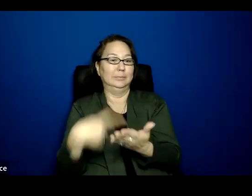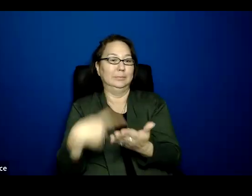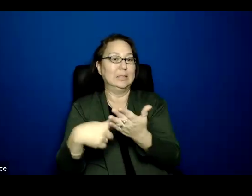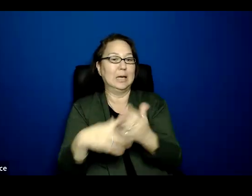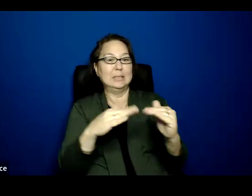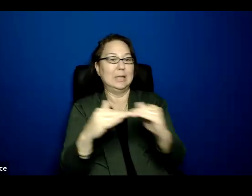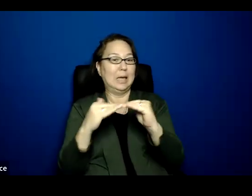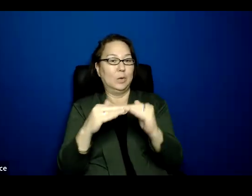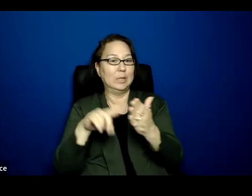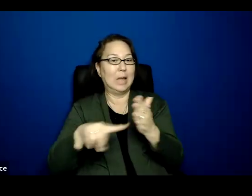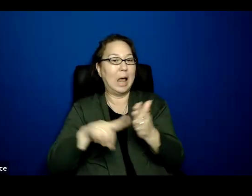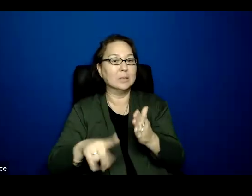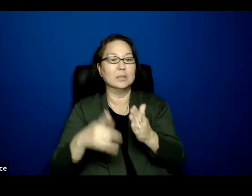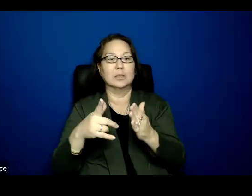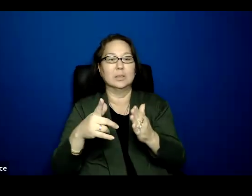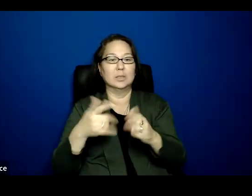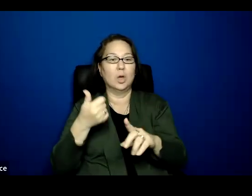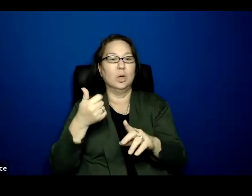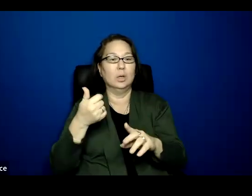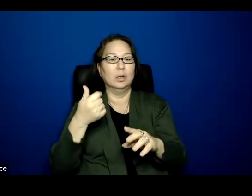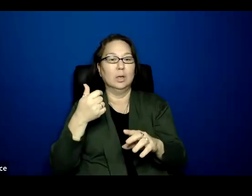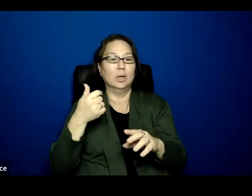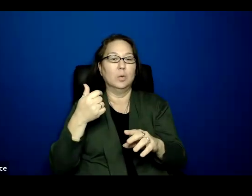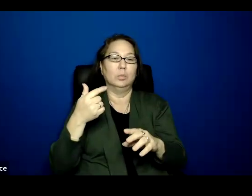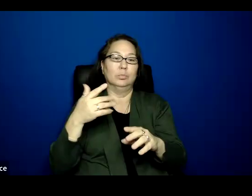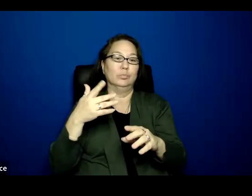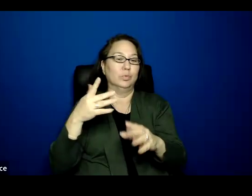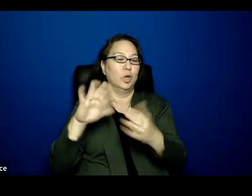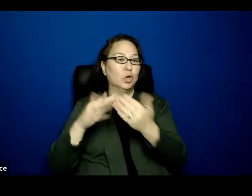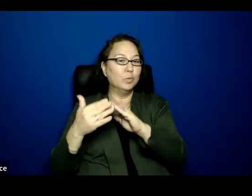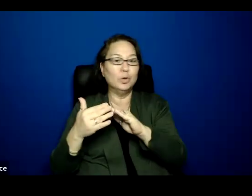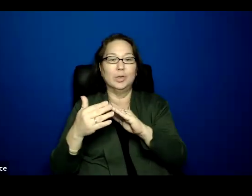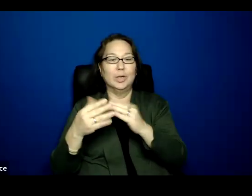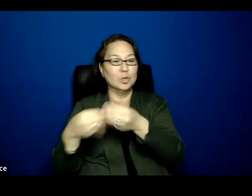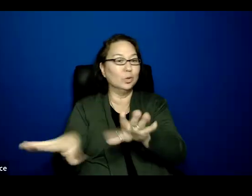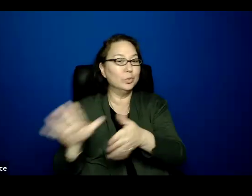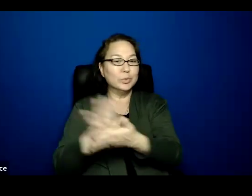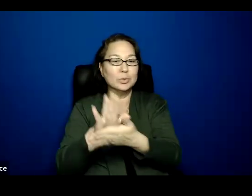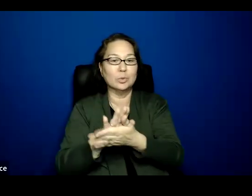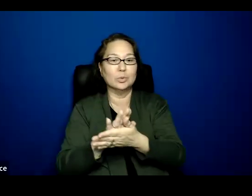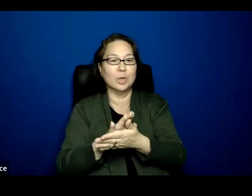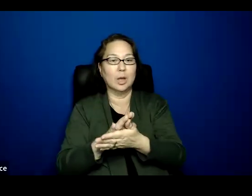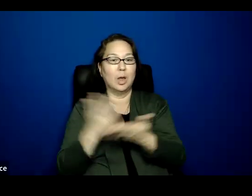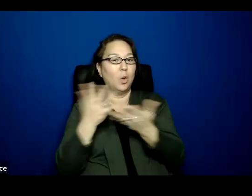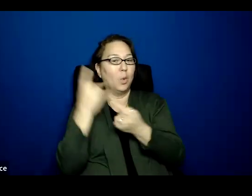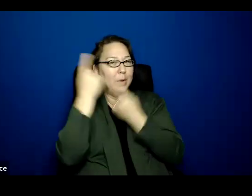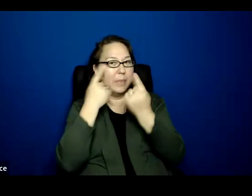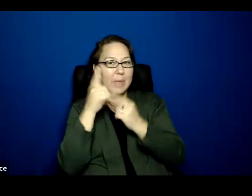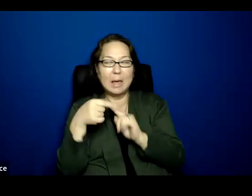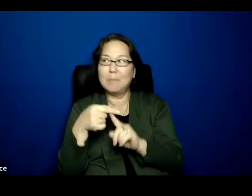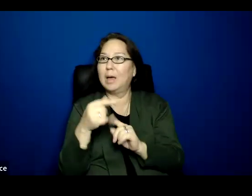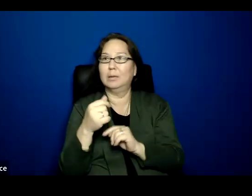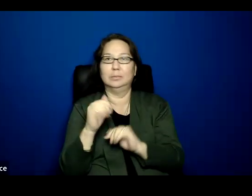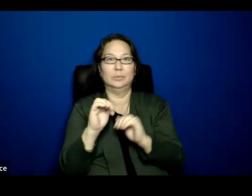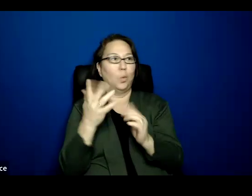lot about the lack of open enrollment in particular areas. So just like, how are you thinking about that? What does that really mean? I think it would be